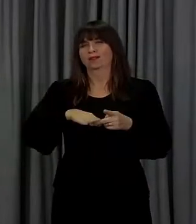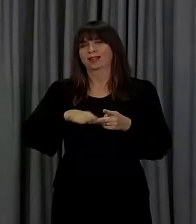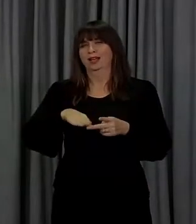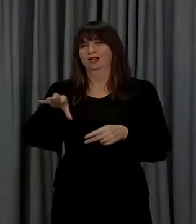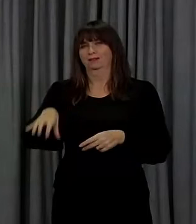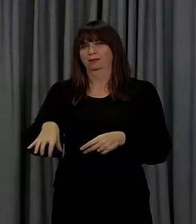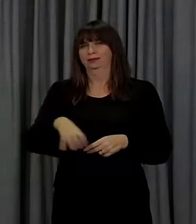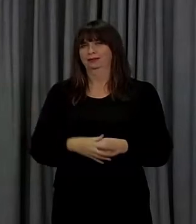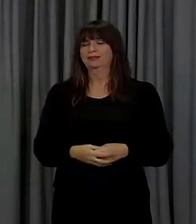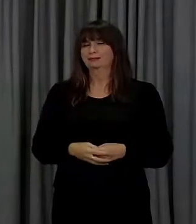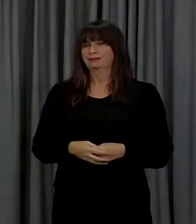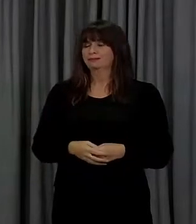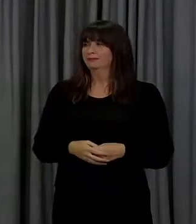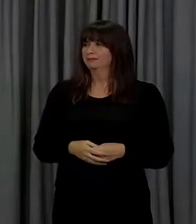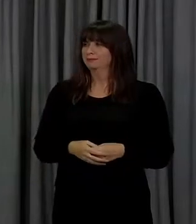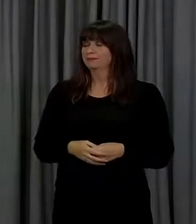offer.